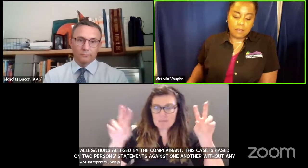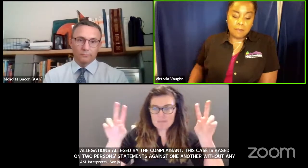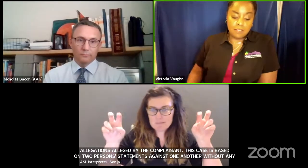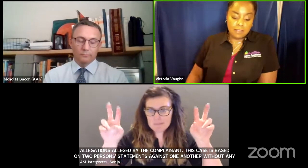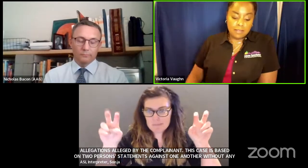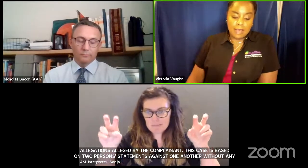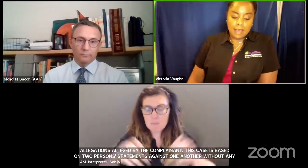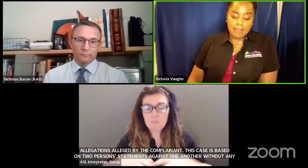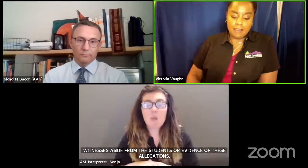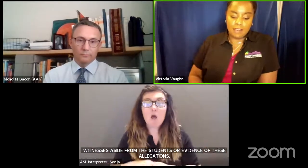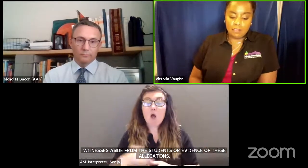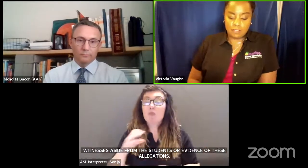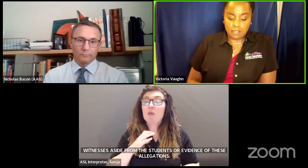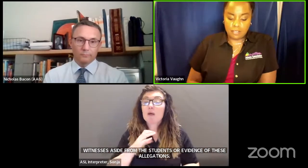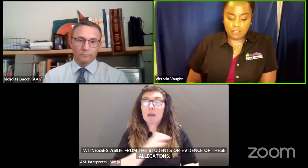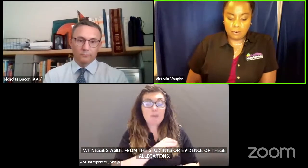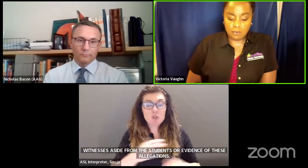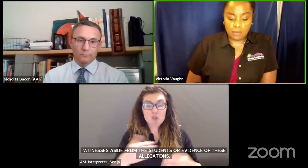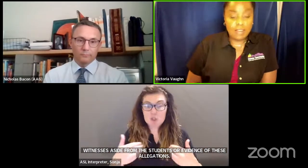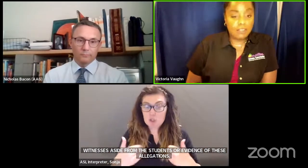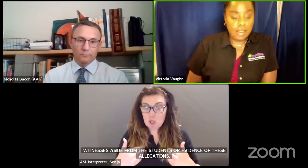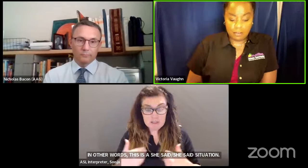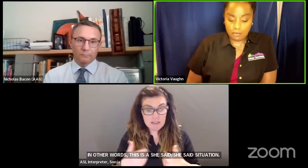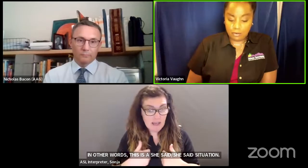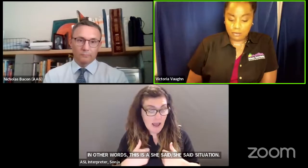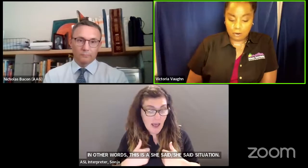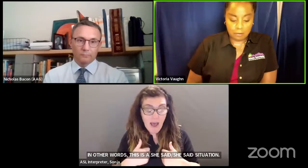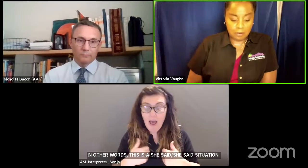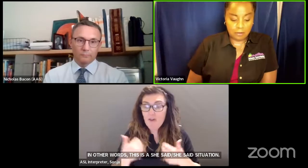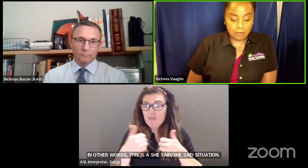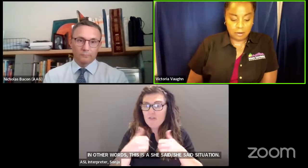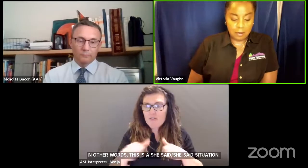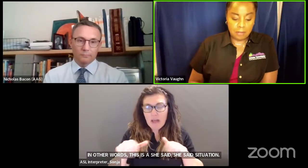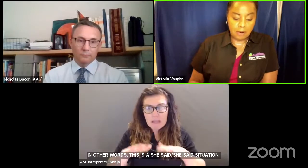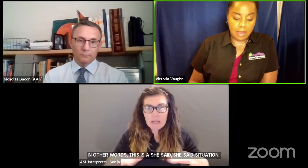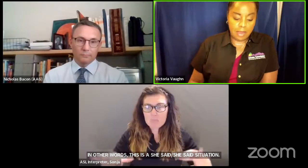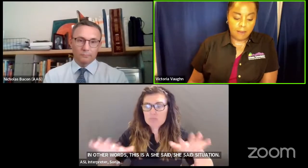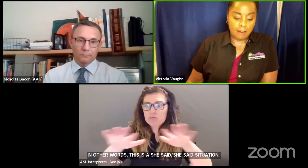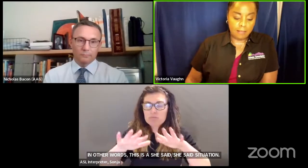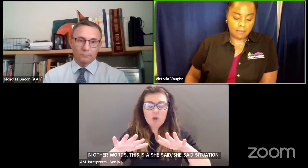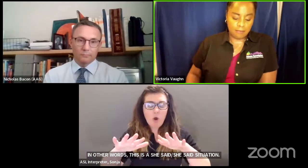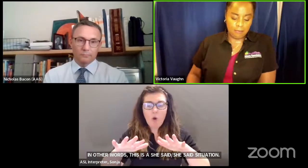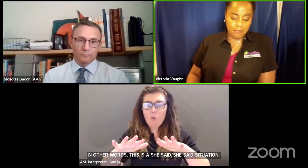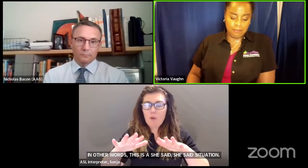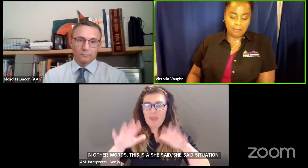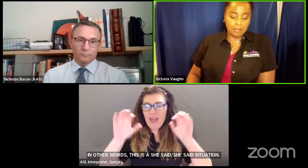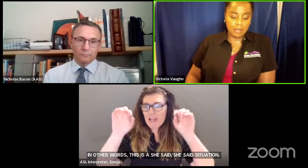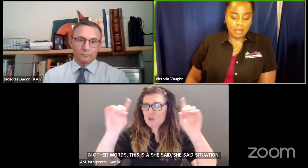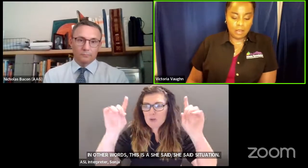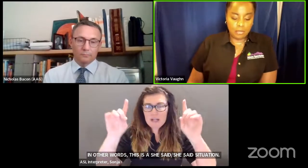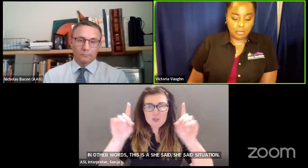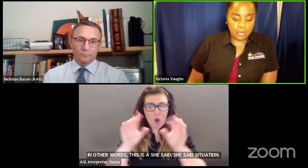Furthermore, the commission does not have any jurisdiction over educational interpreters per ARS